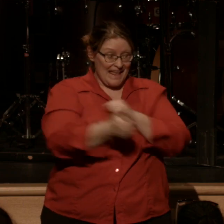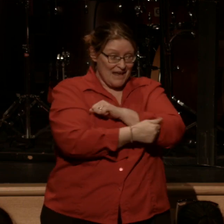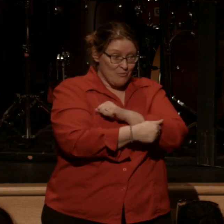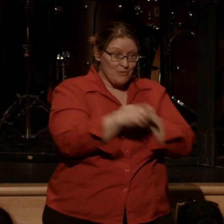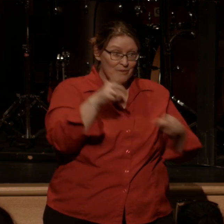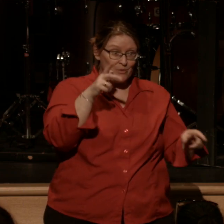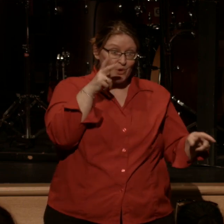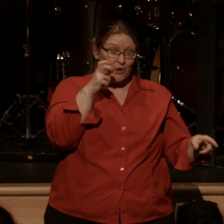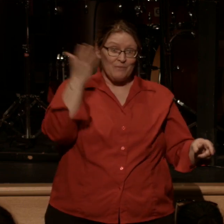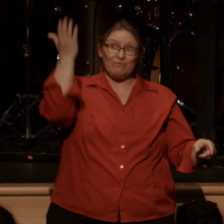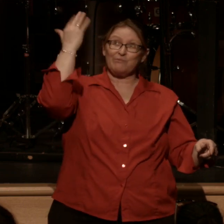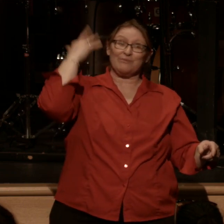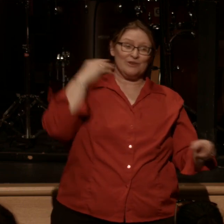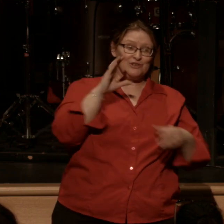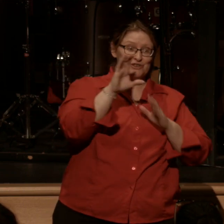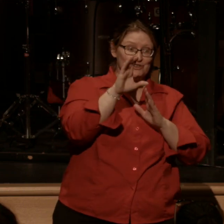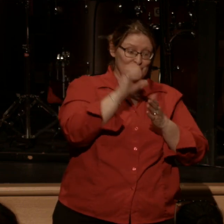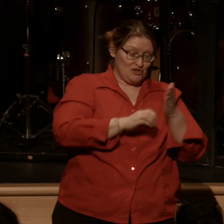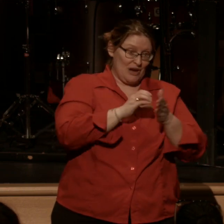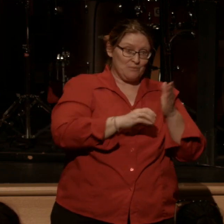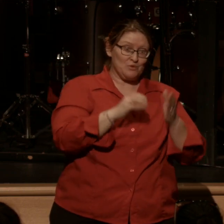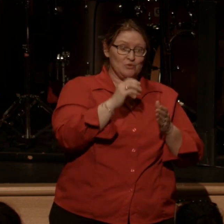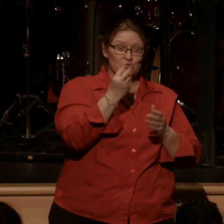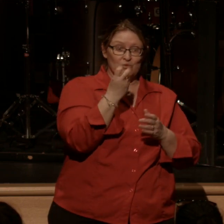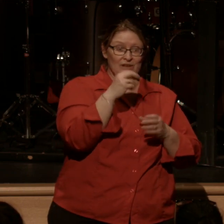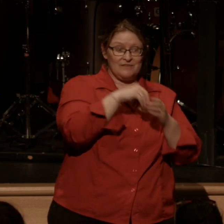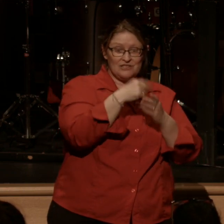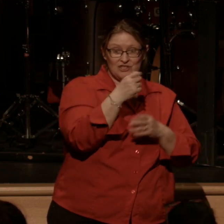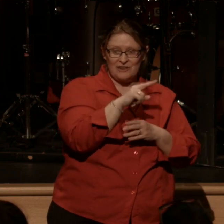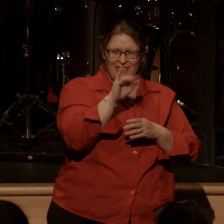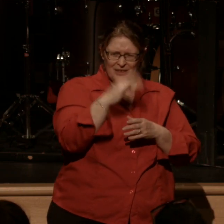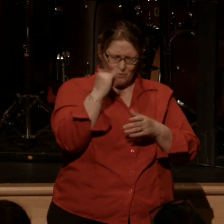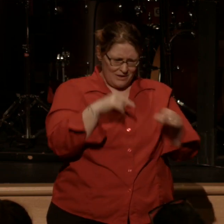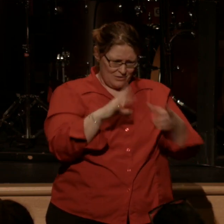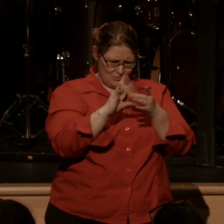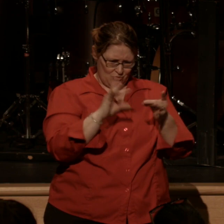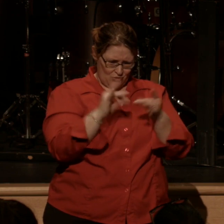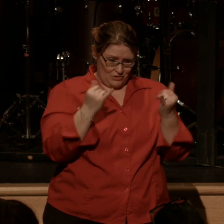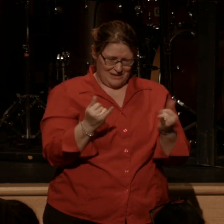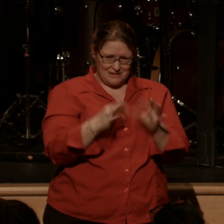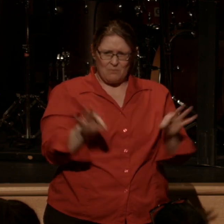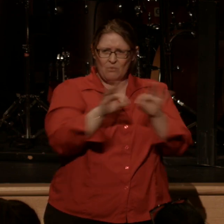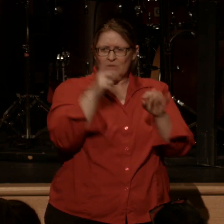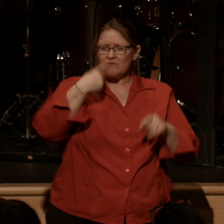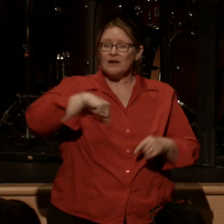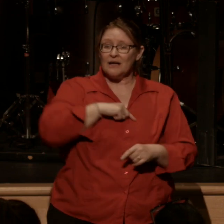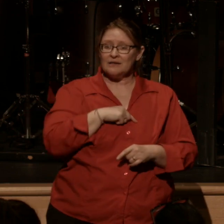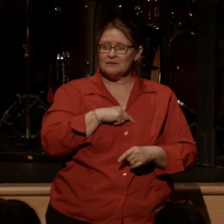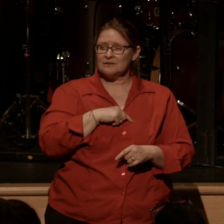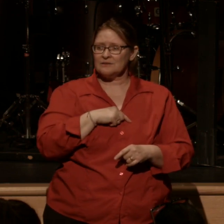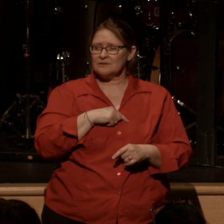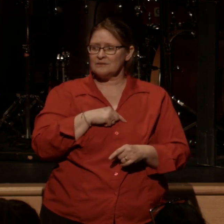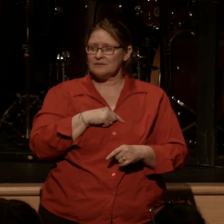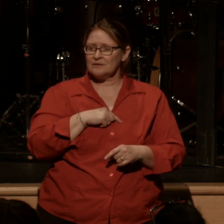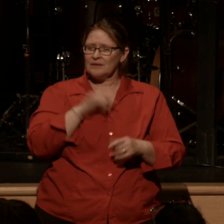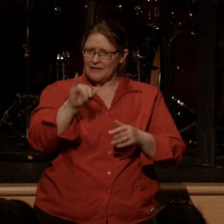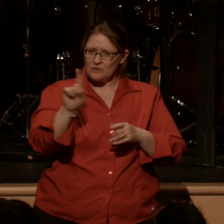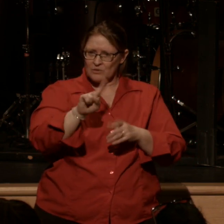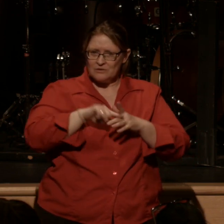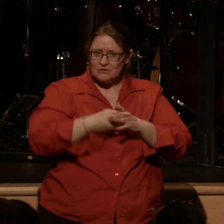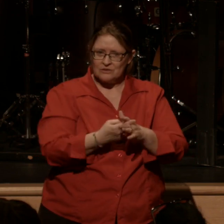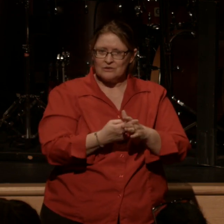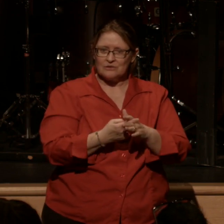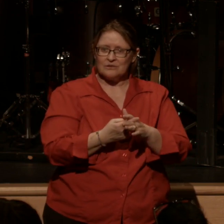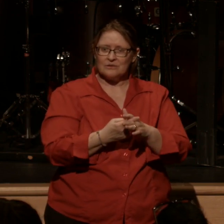in Genesis chapter 12. That's why this passage today is significant for us. Because this is where it